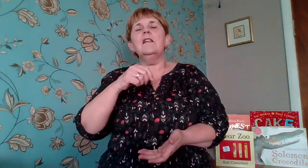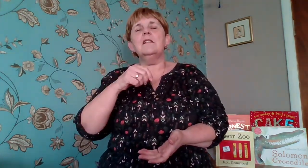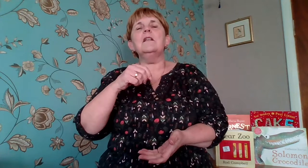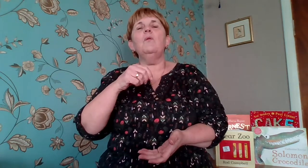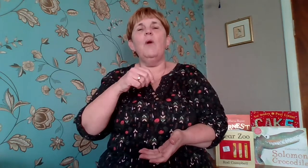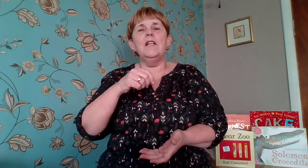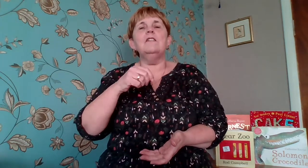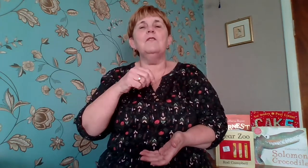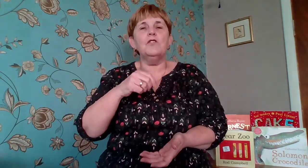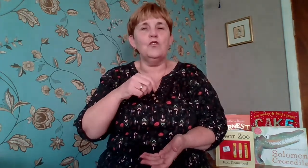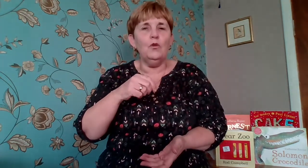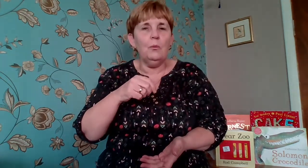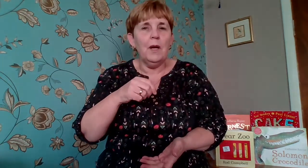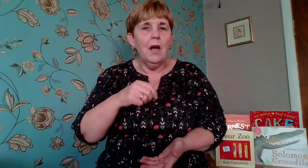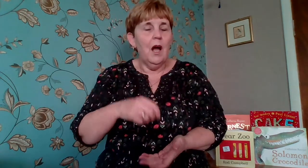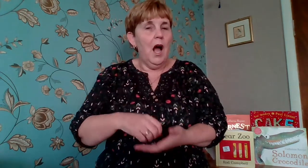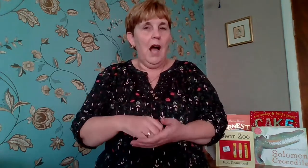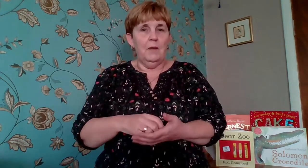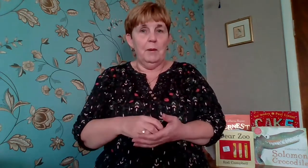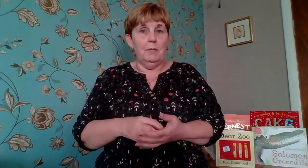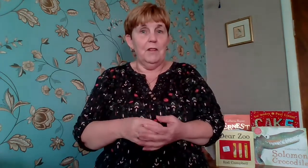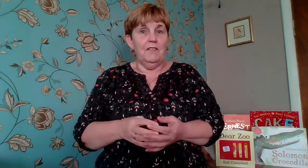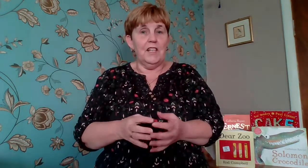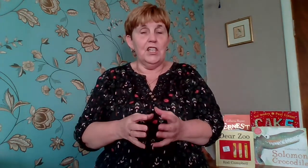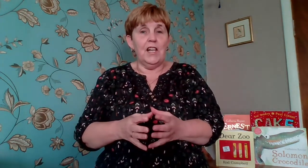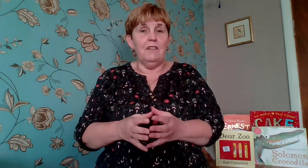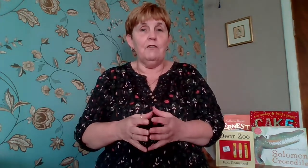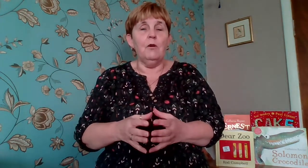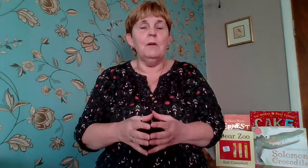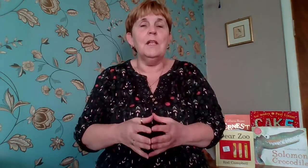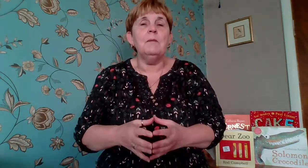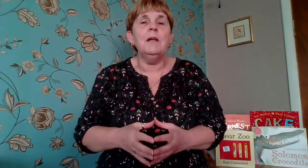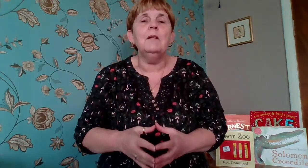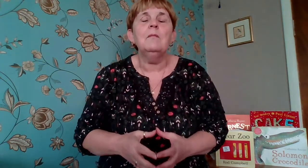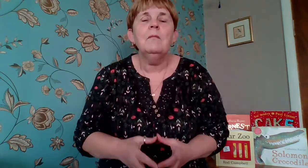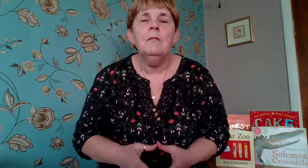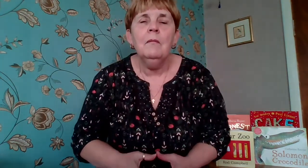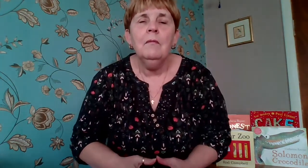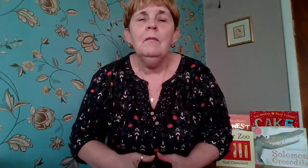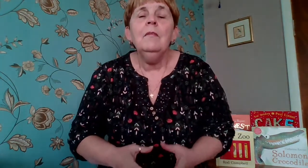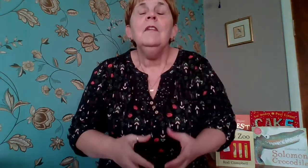is a wonderful soup. And the people in the village leant forward and they went,